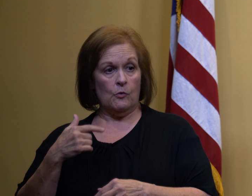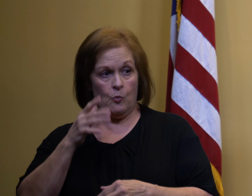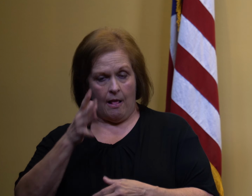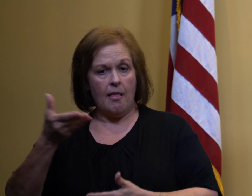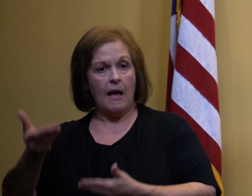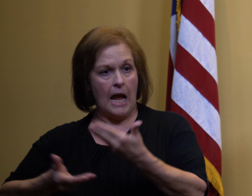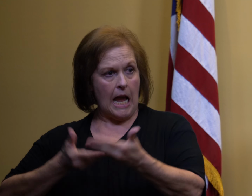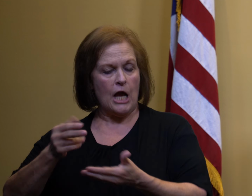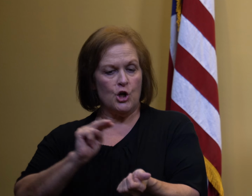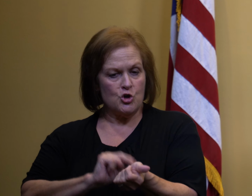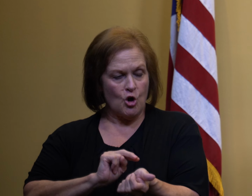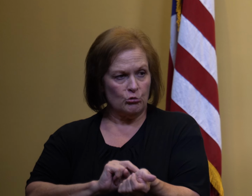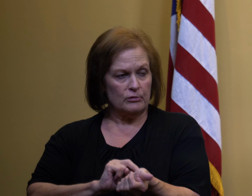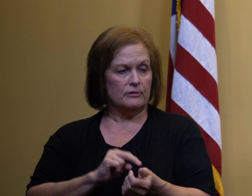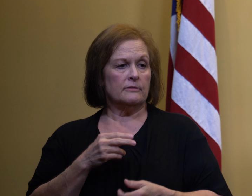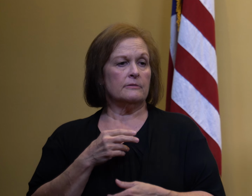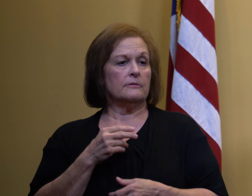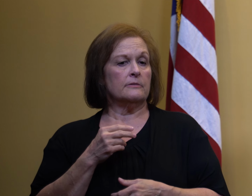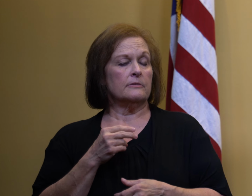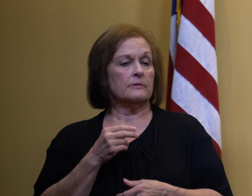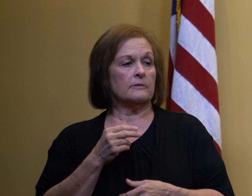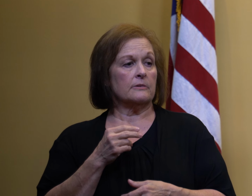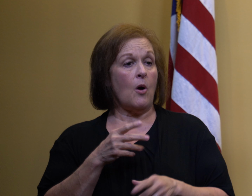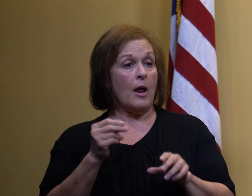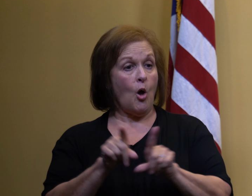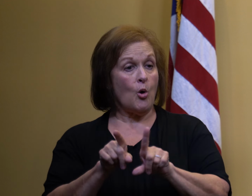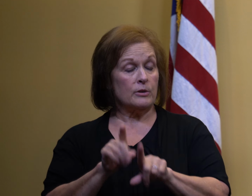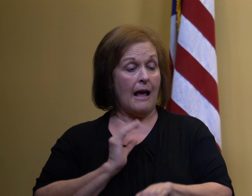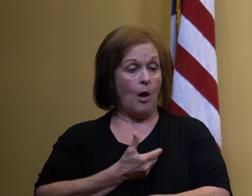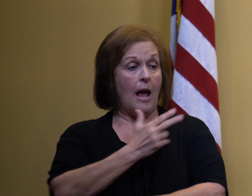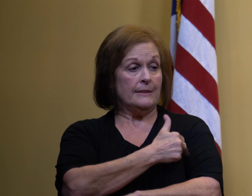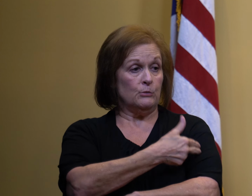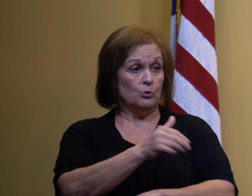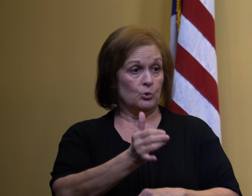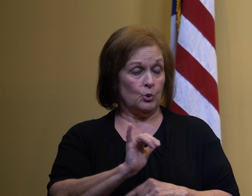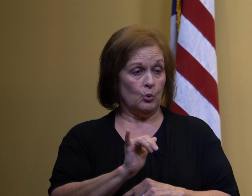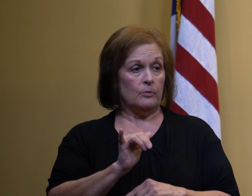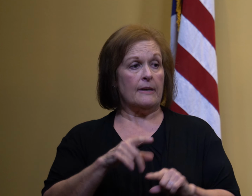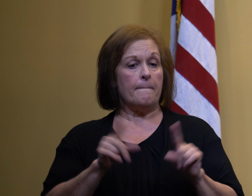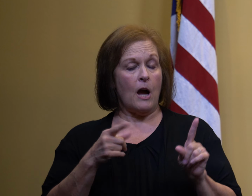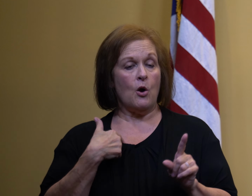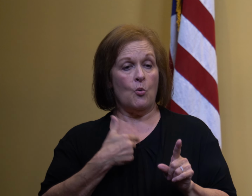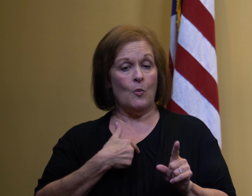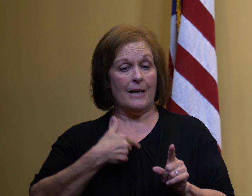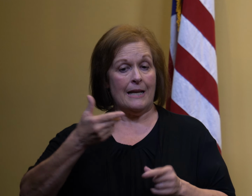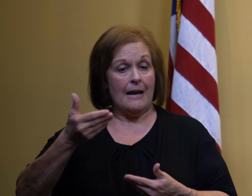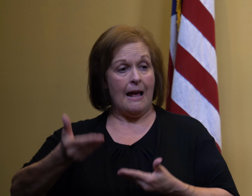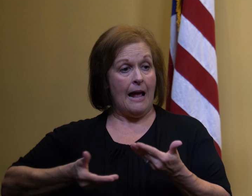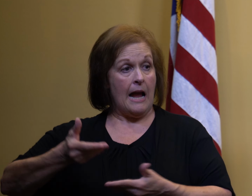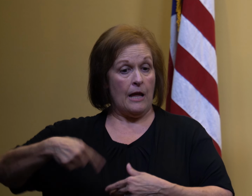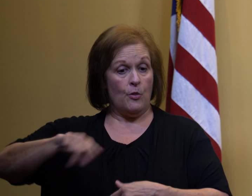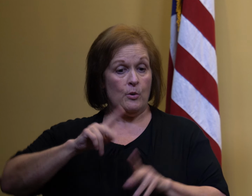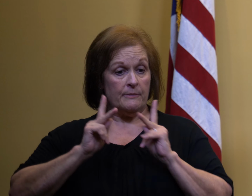up nurses that, and also our hospitals as well. But we're hiring up those who